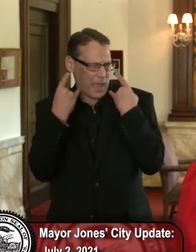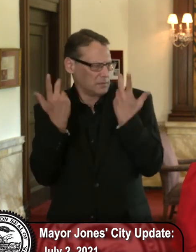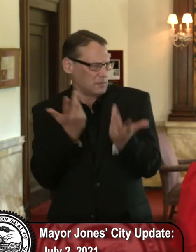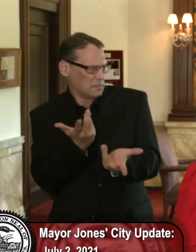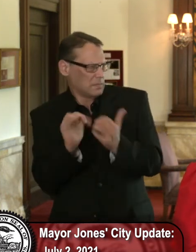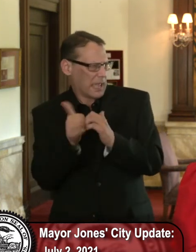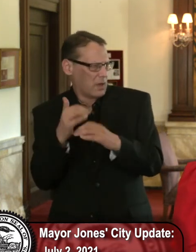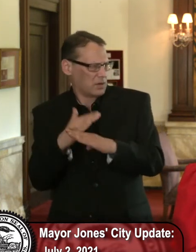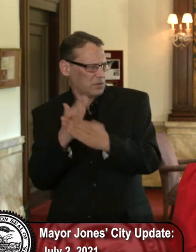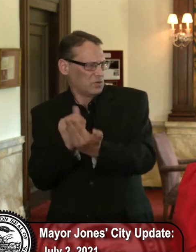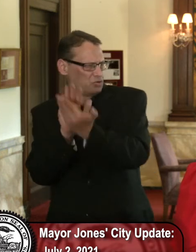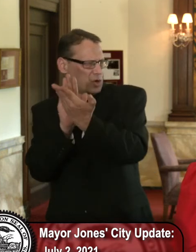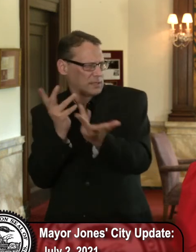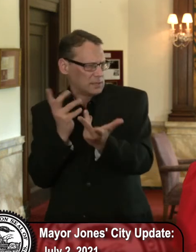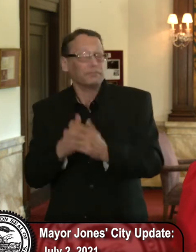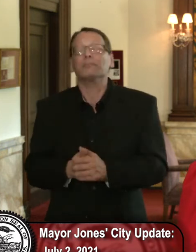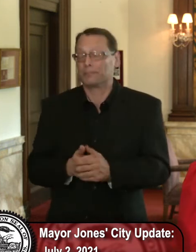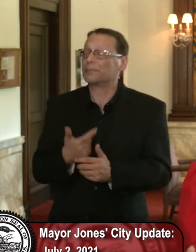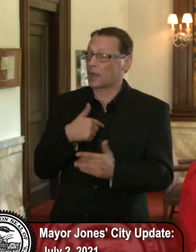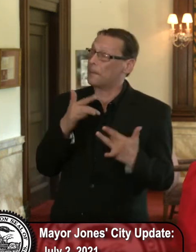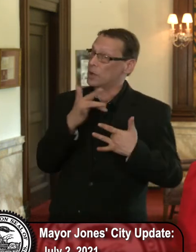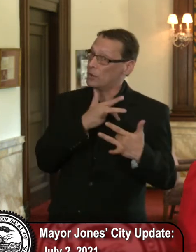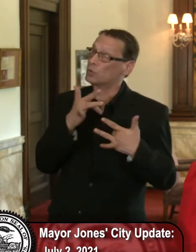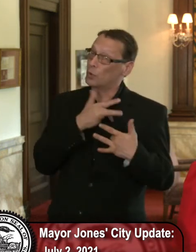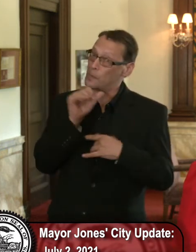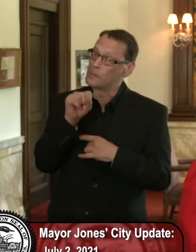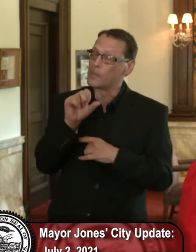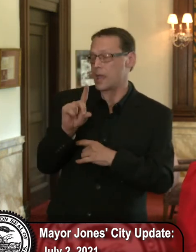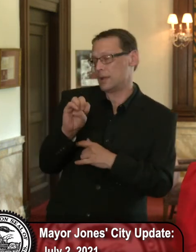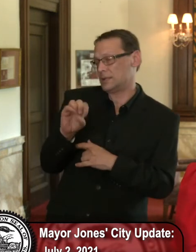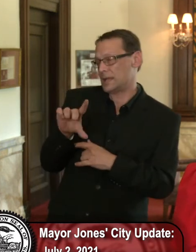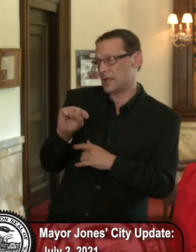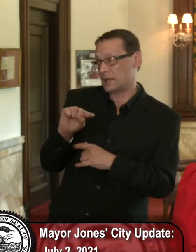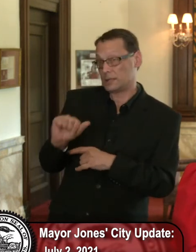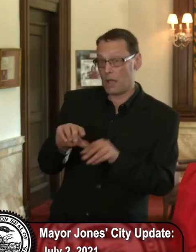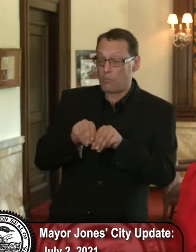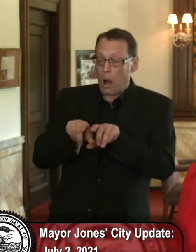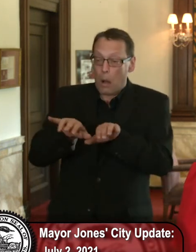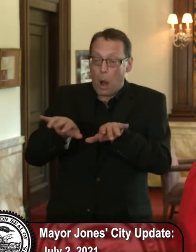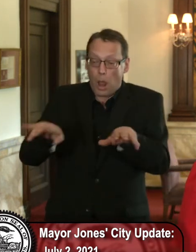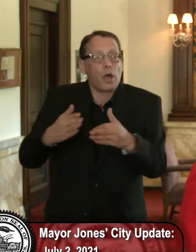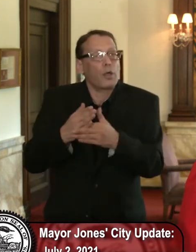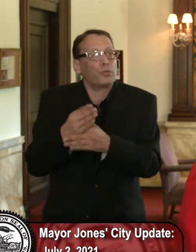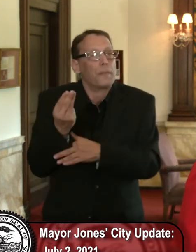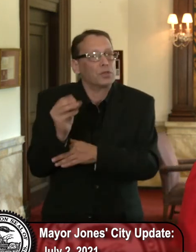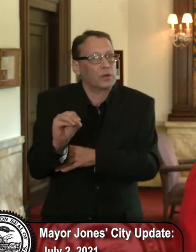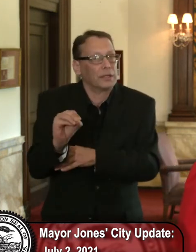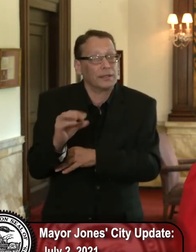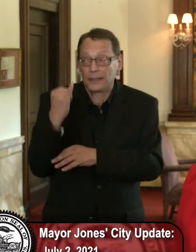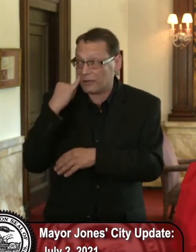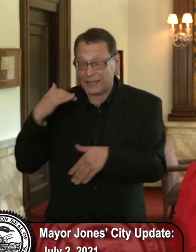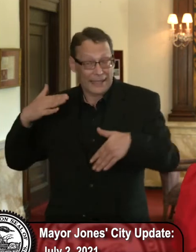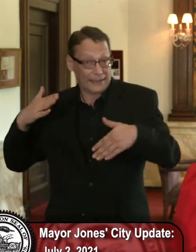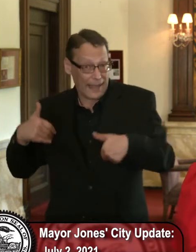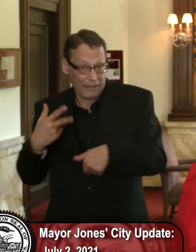have huge concerns about the Delta variant. It is spreading throughout, is starting to spread throughout Missouri, and unvaccinated people are